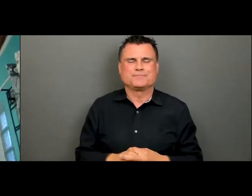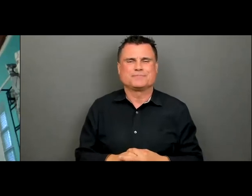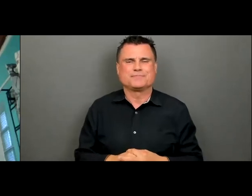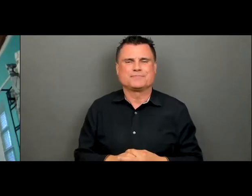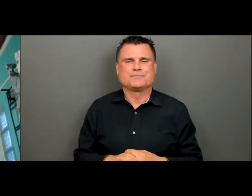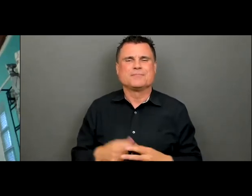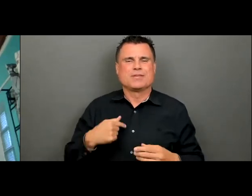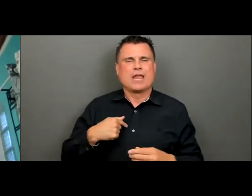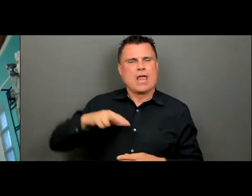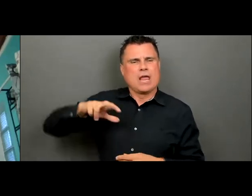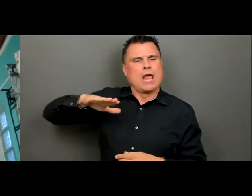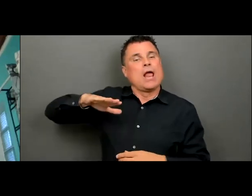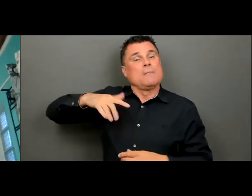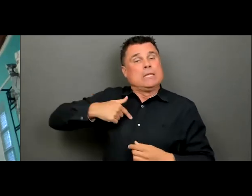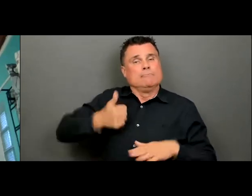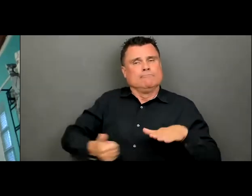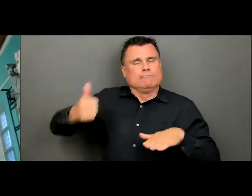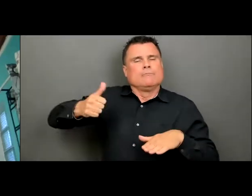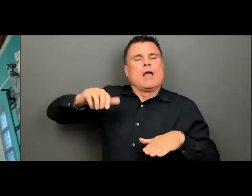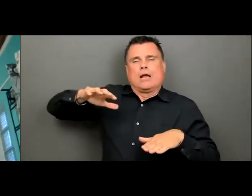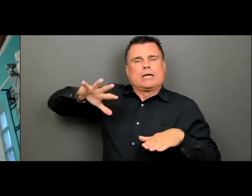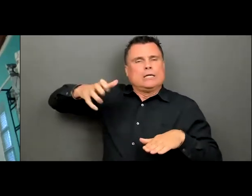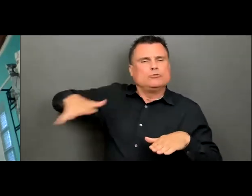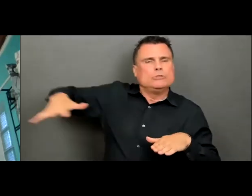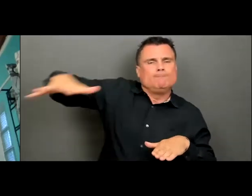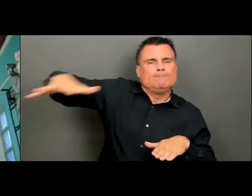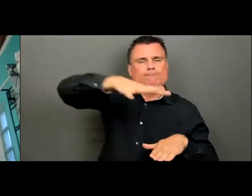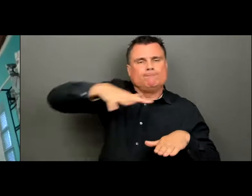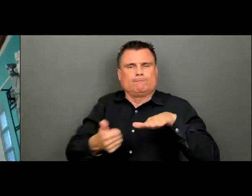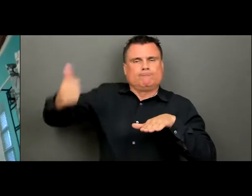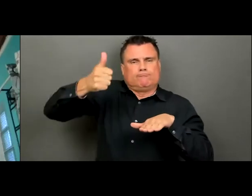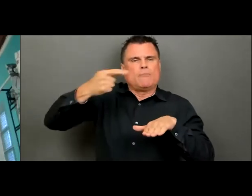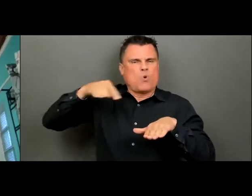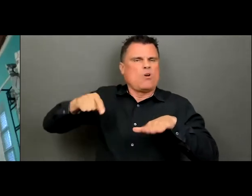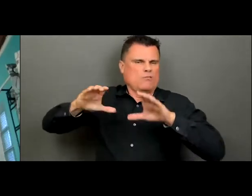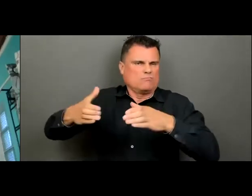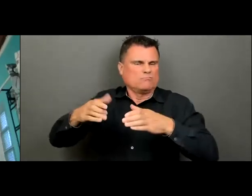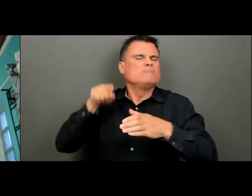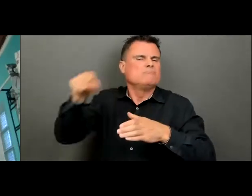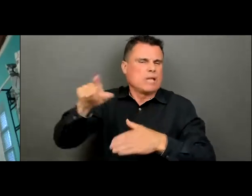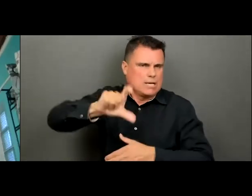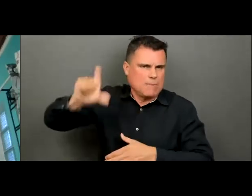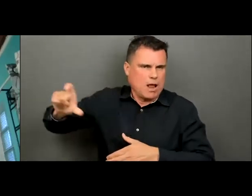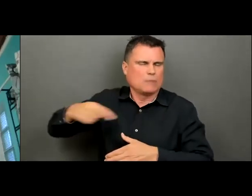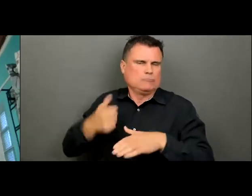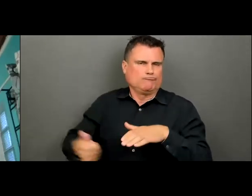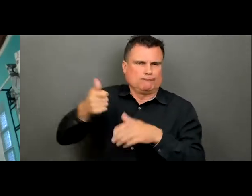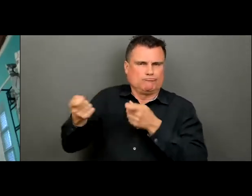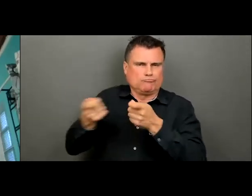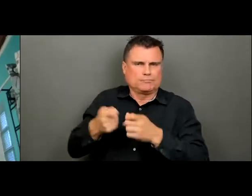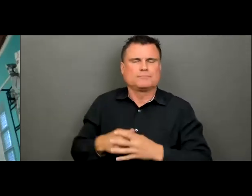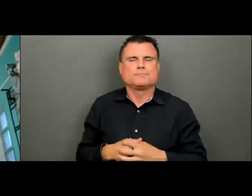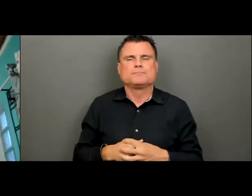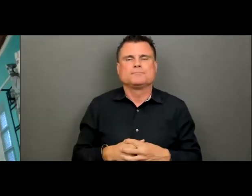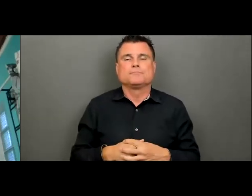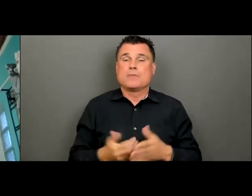National Federation of Disabled Nepal. Regarding cutting edge technology, there are so